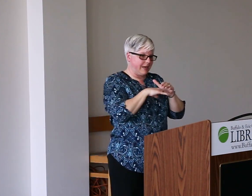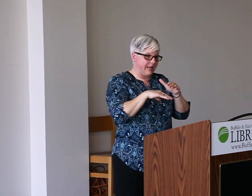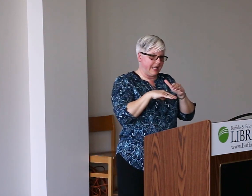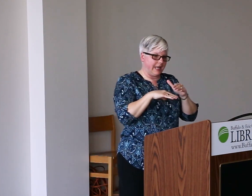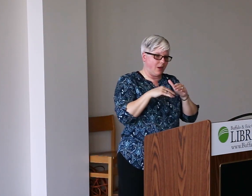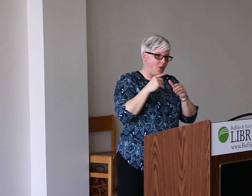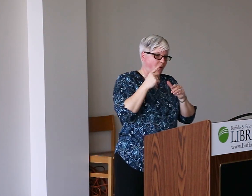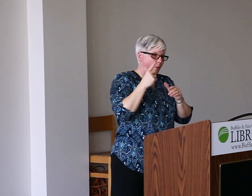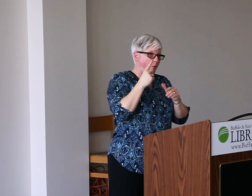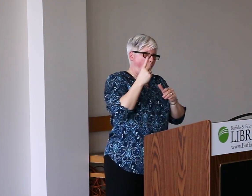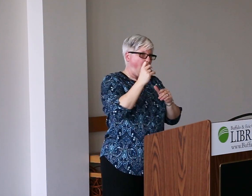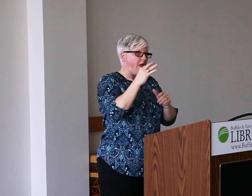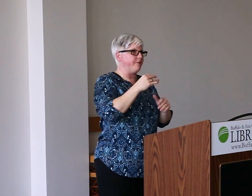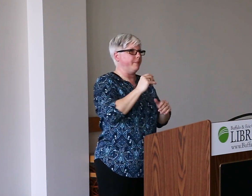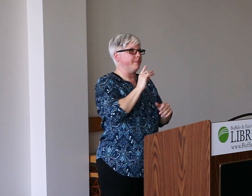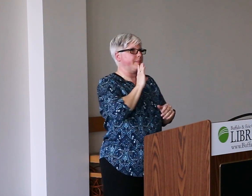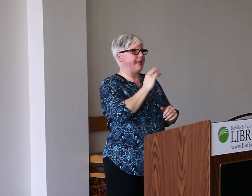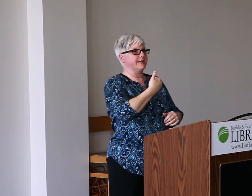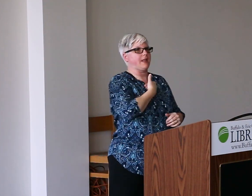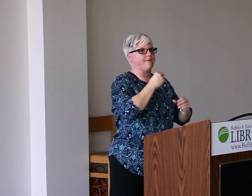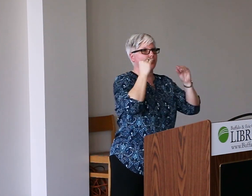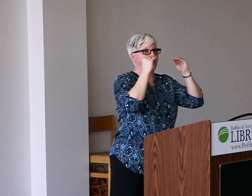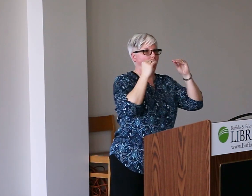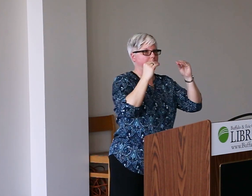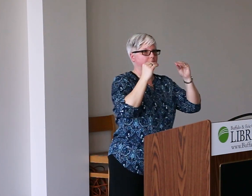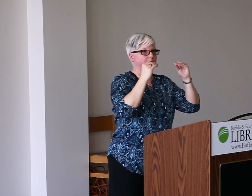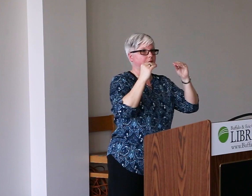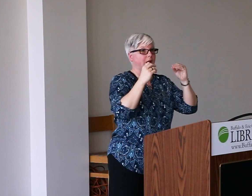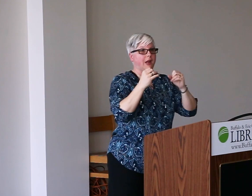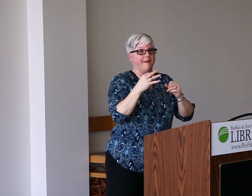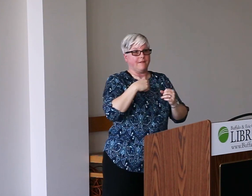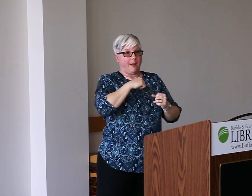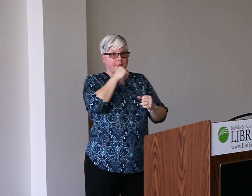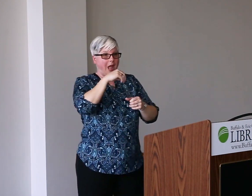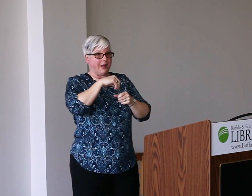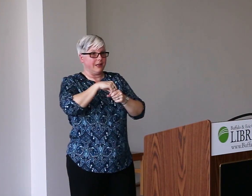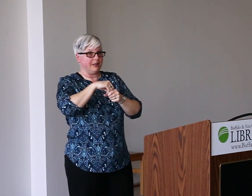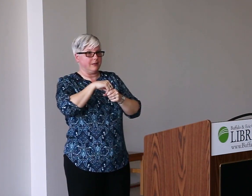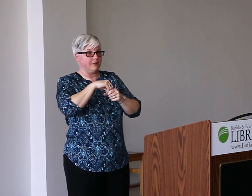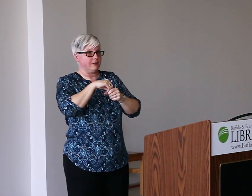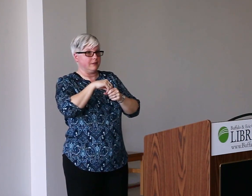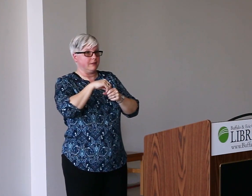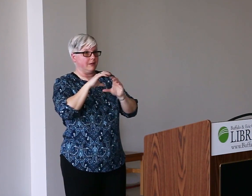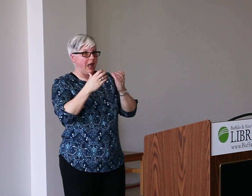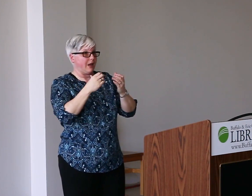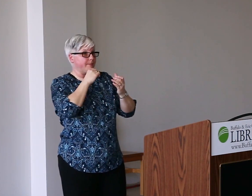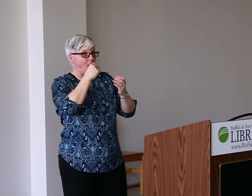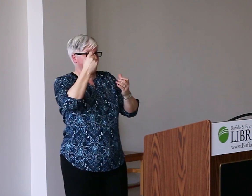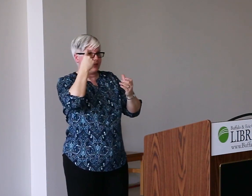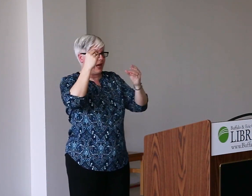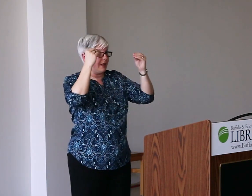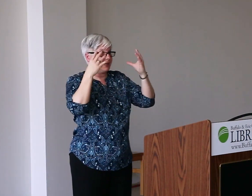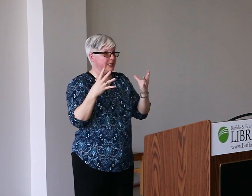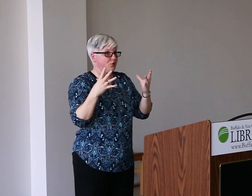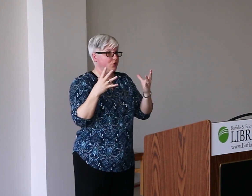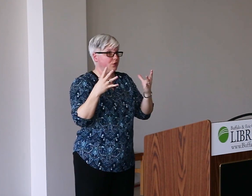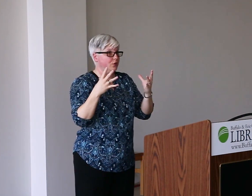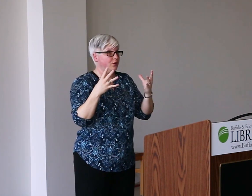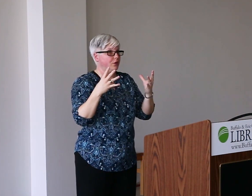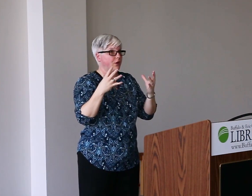That high school was basically, I was self-taught. I was not in a class, or when I was in